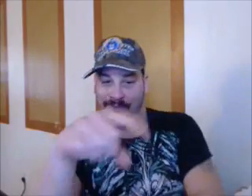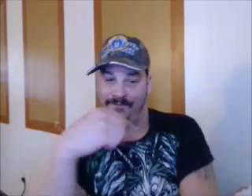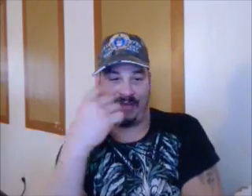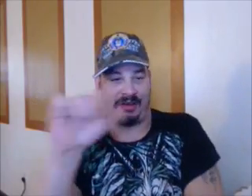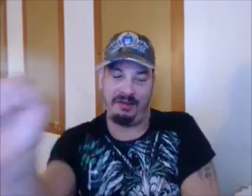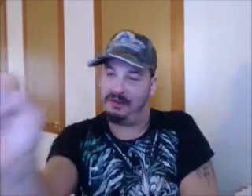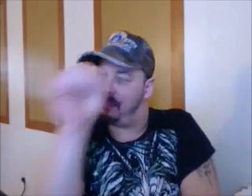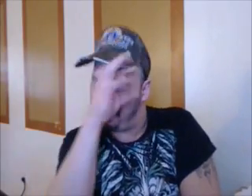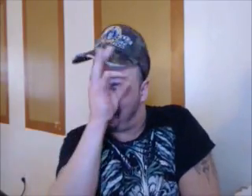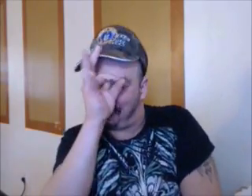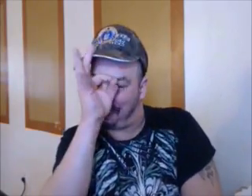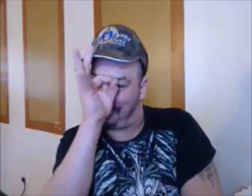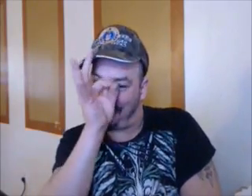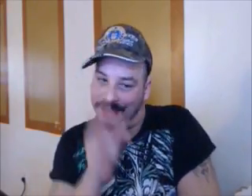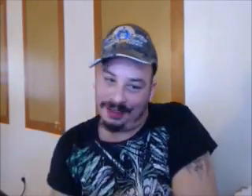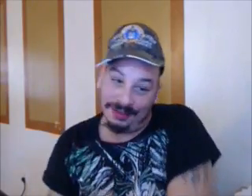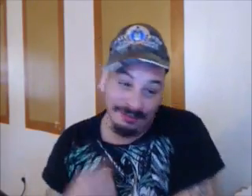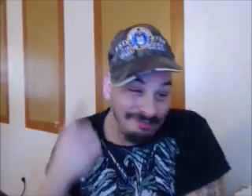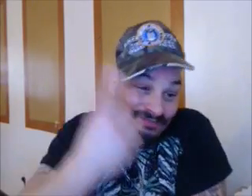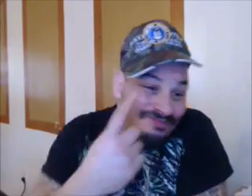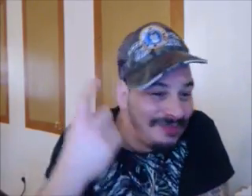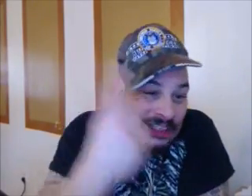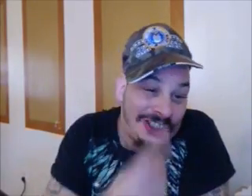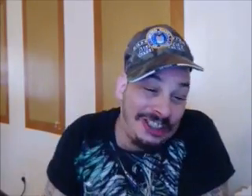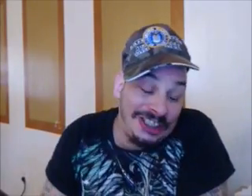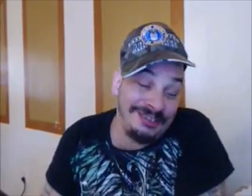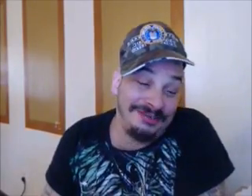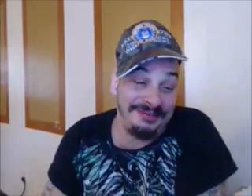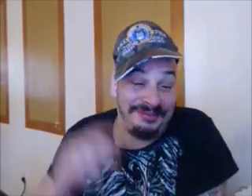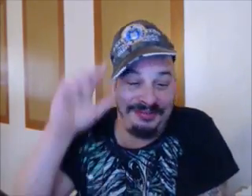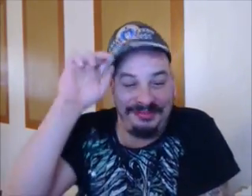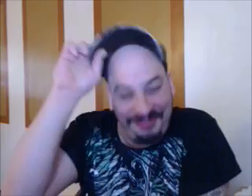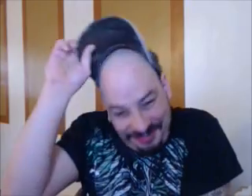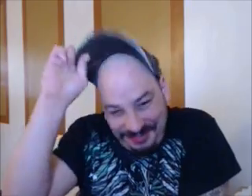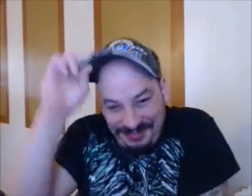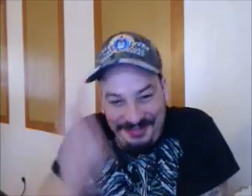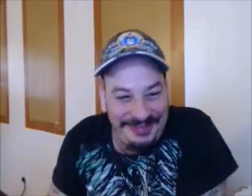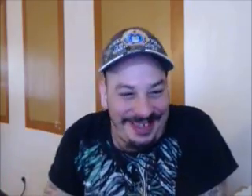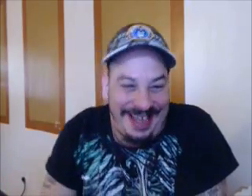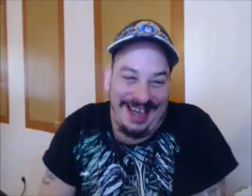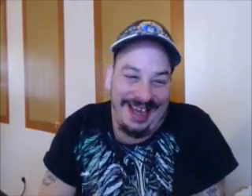Yeah.